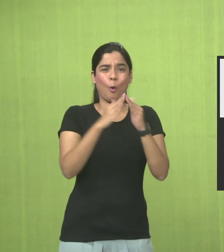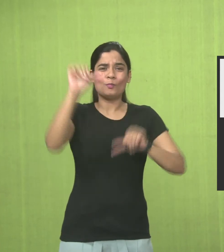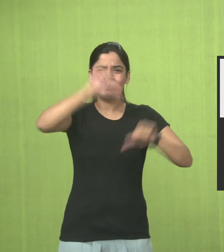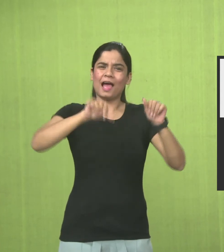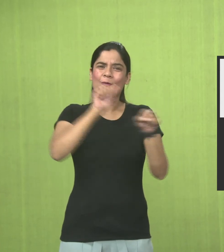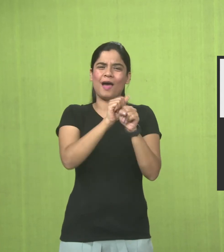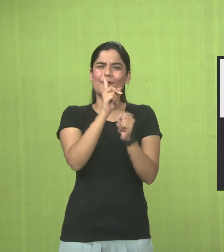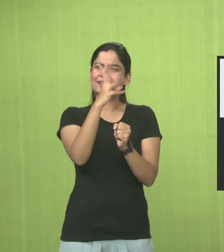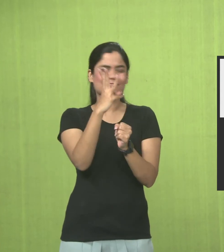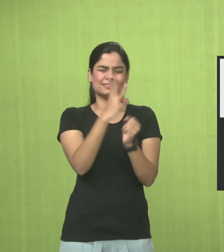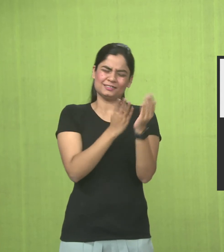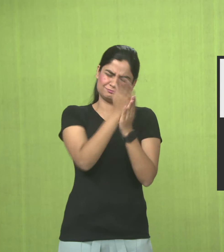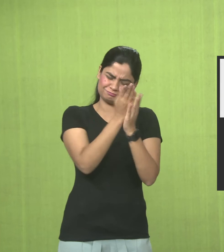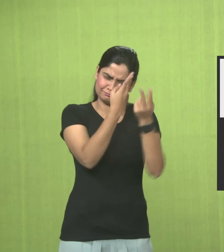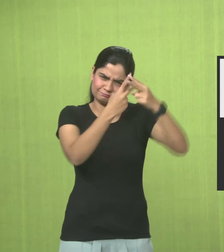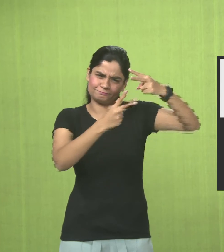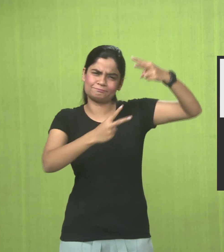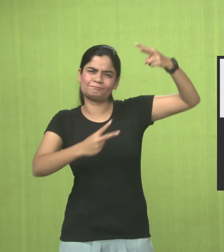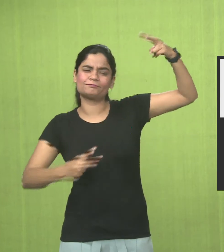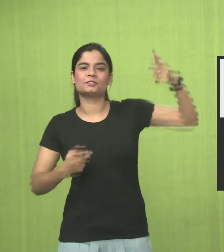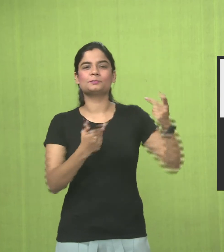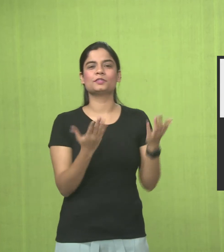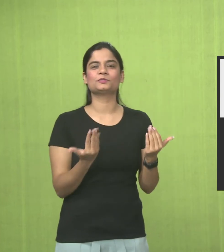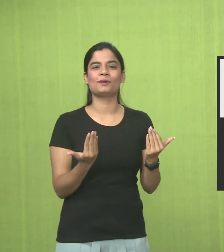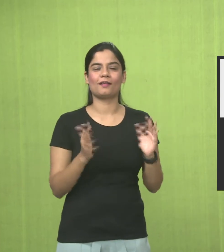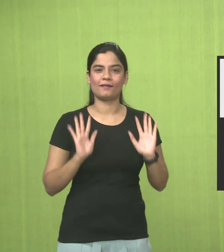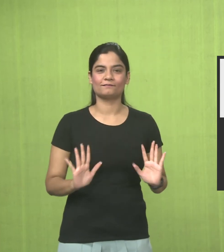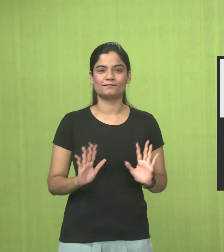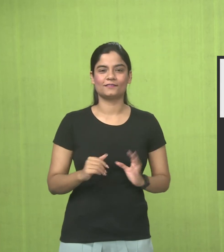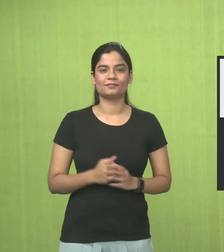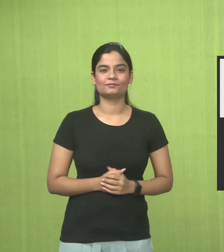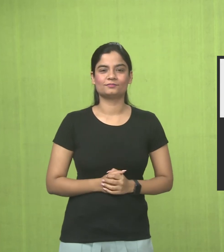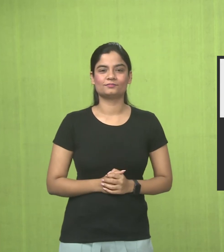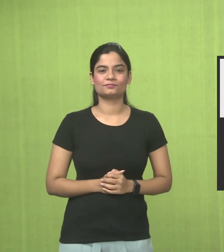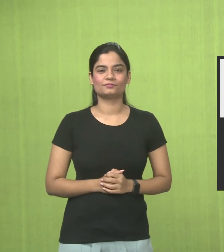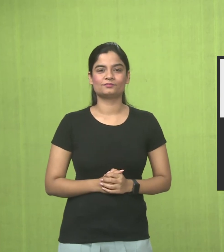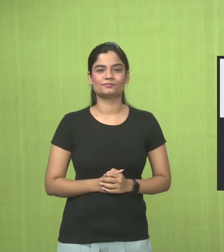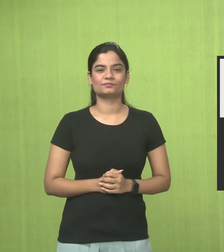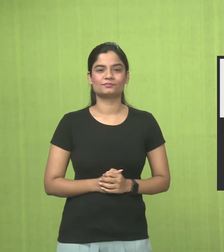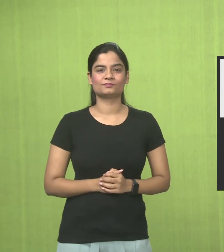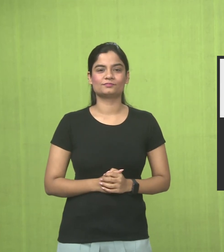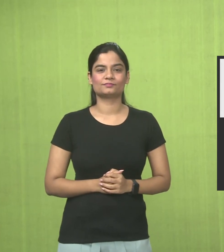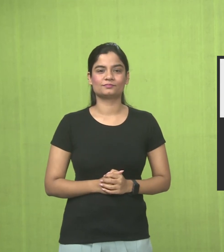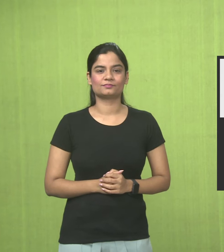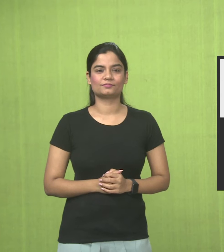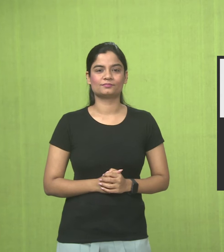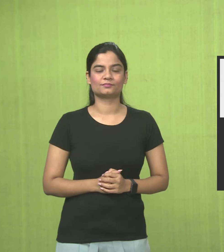cooking, stitching, and childcare. It teaches scientific basis of things we use every